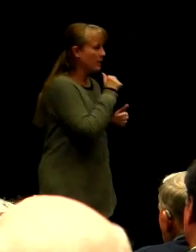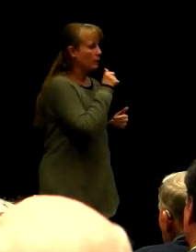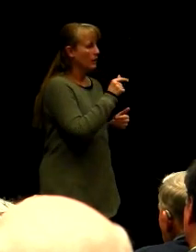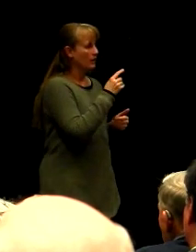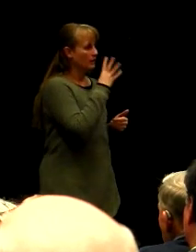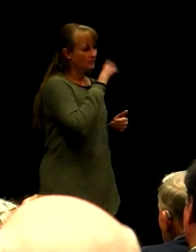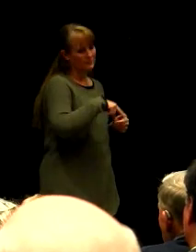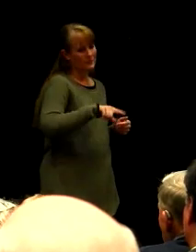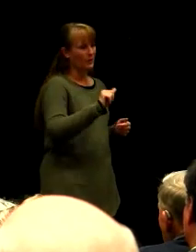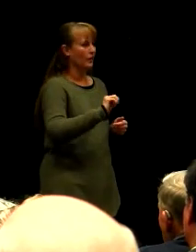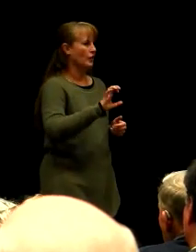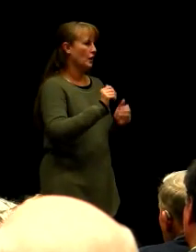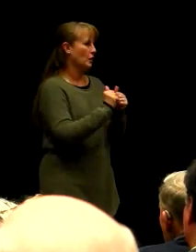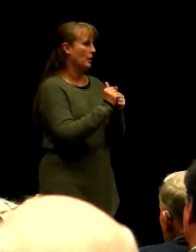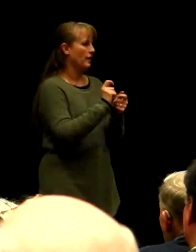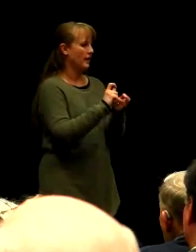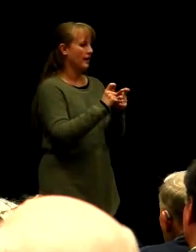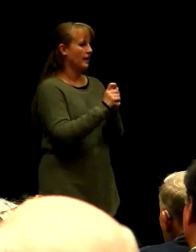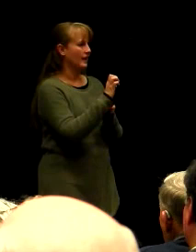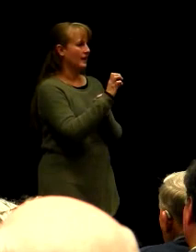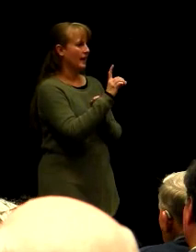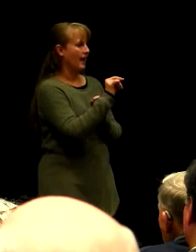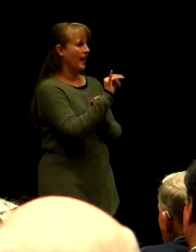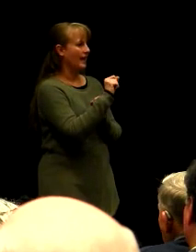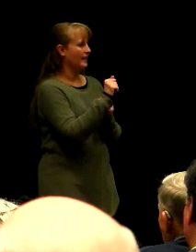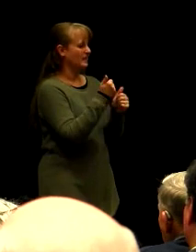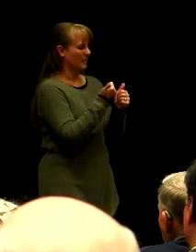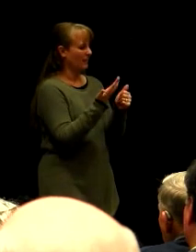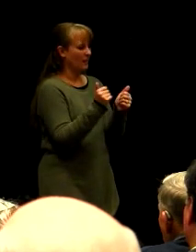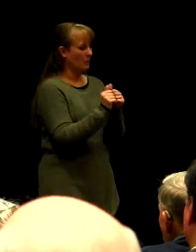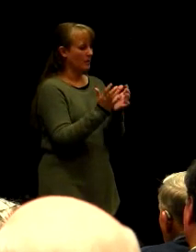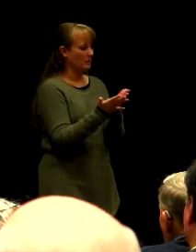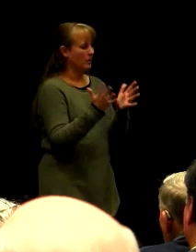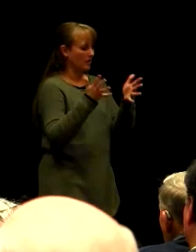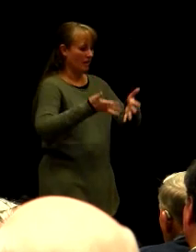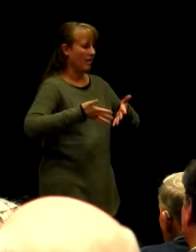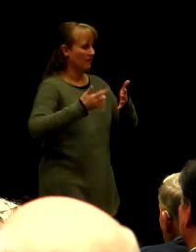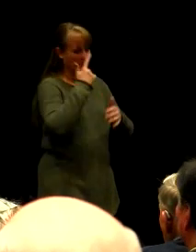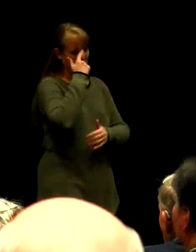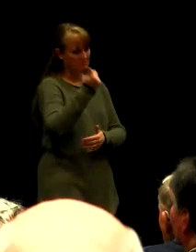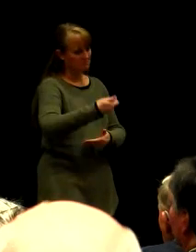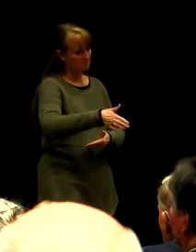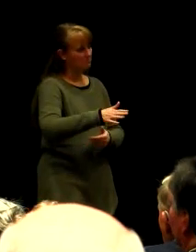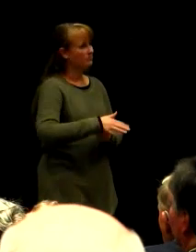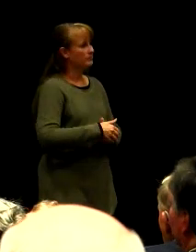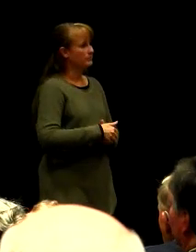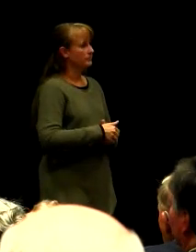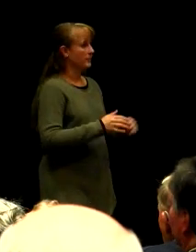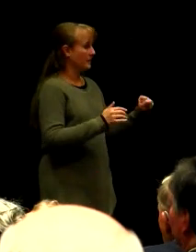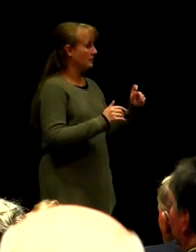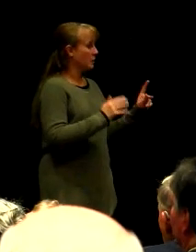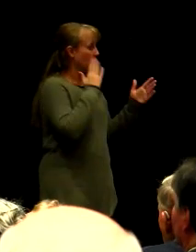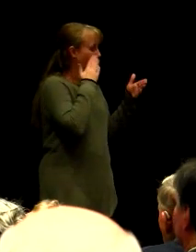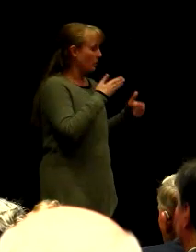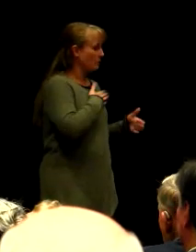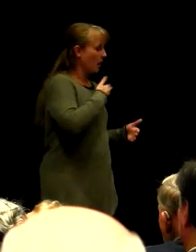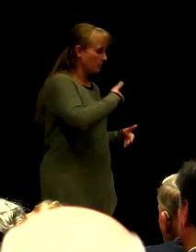bother Clark with edits anymore or suggestions. He let Clark do what he wants to do, and Kubrick did what he wanted to do.